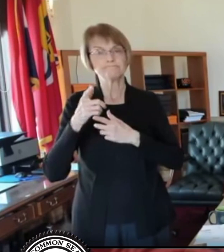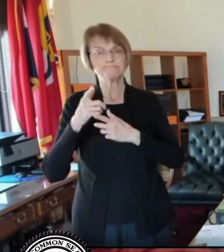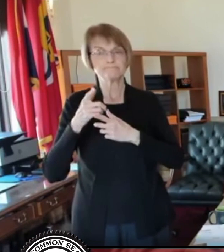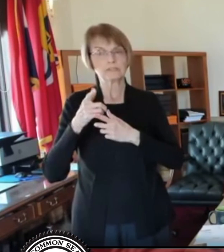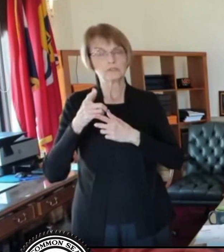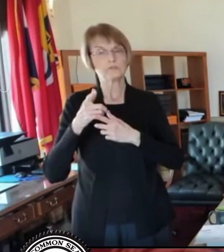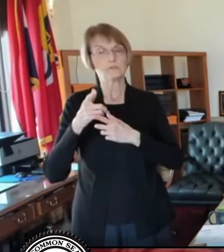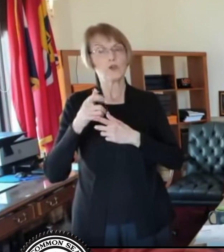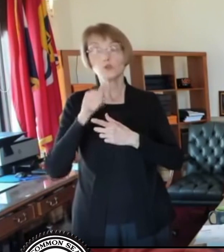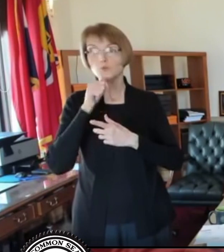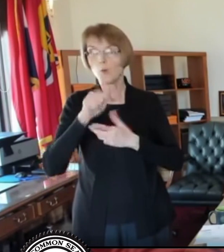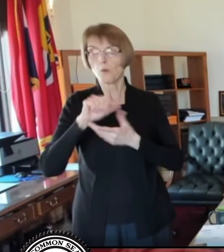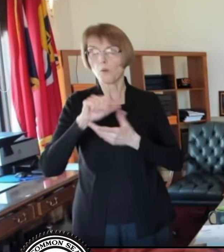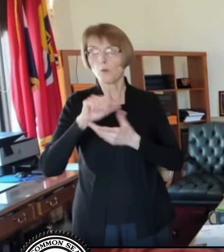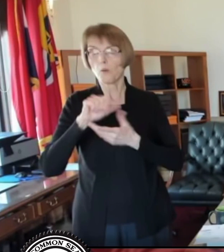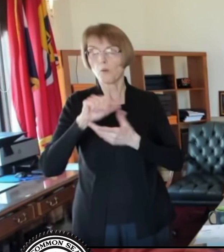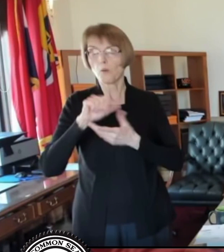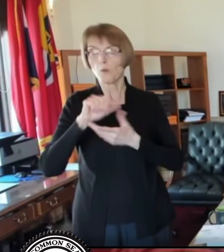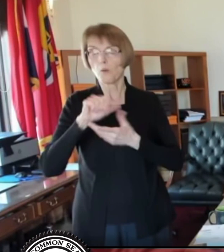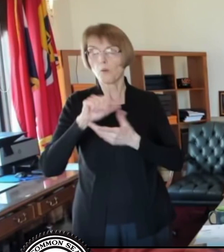really sick.